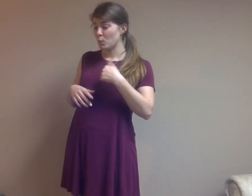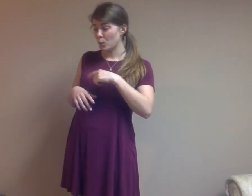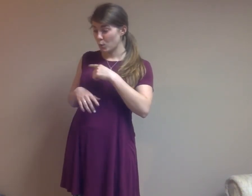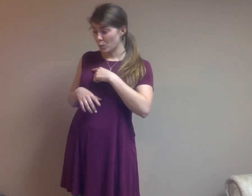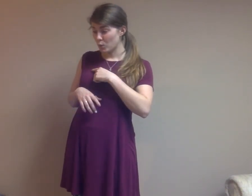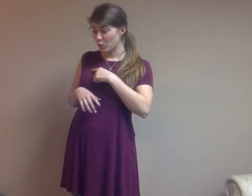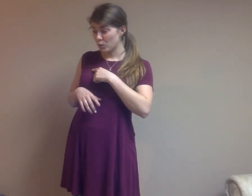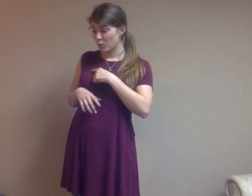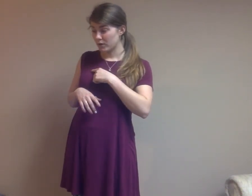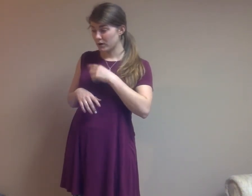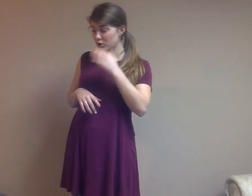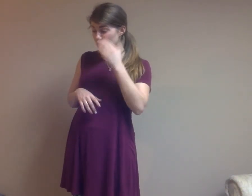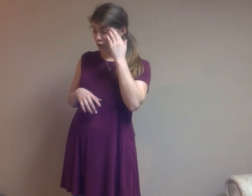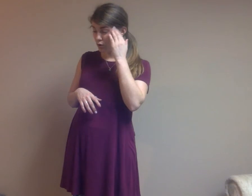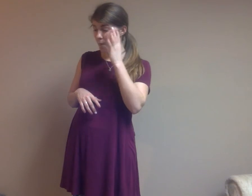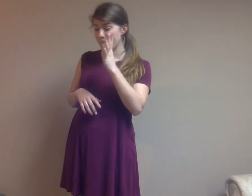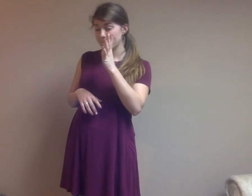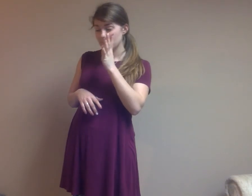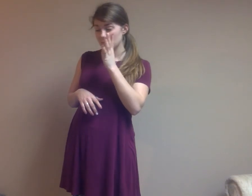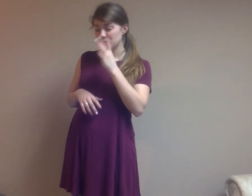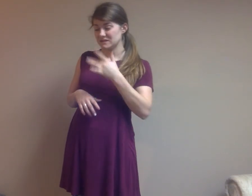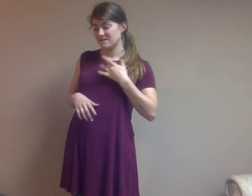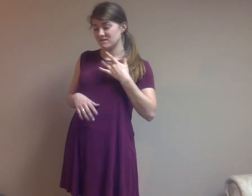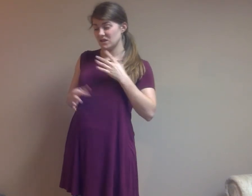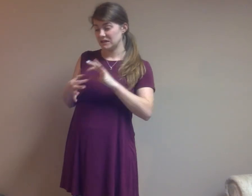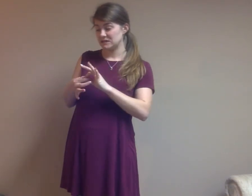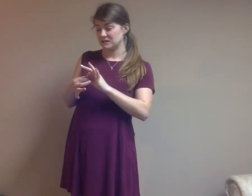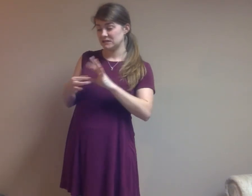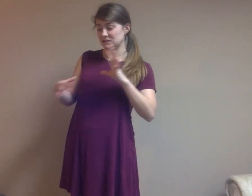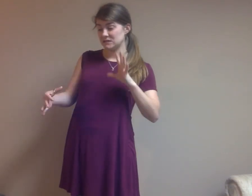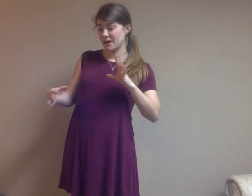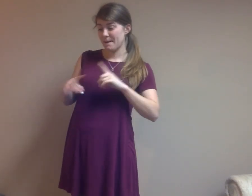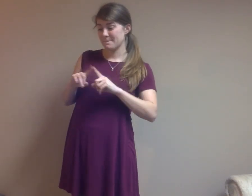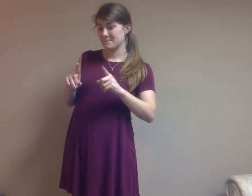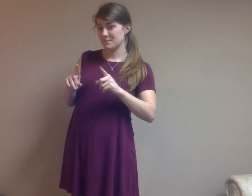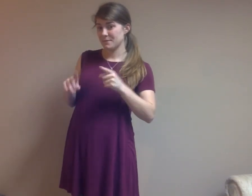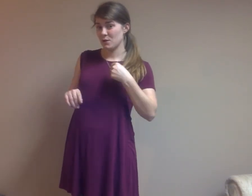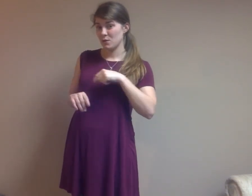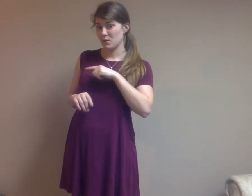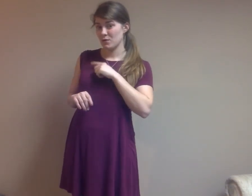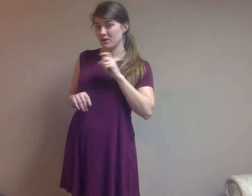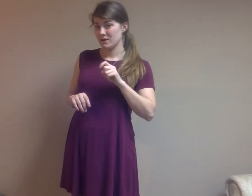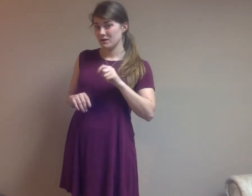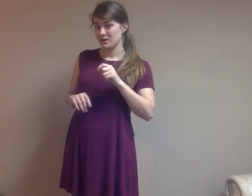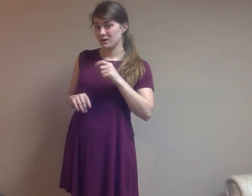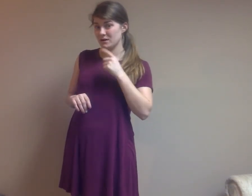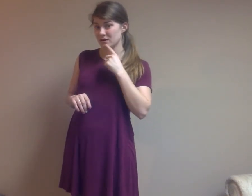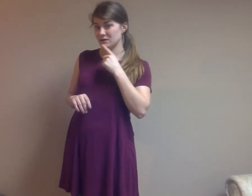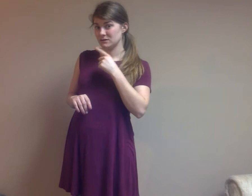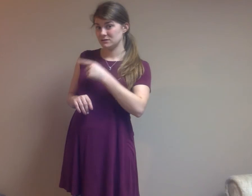actually, if you want to find out how your child is doing, contact me, phone me in the boarding office or contact me via email,